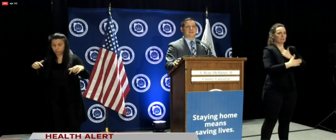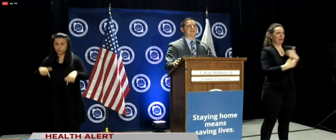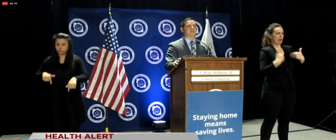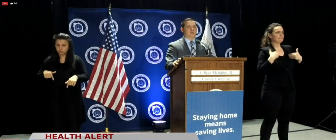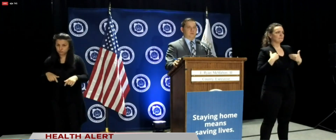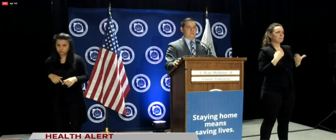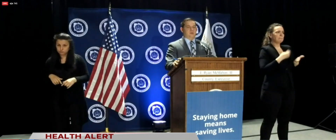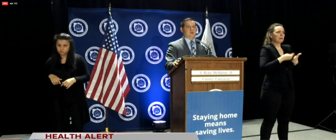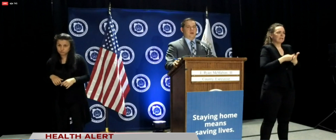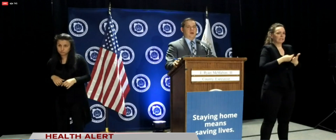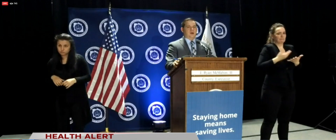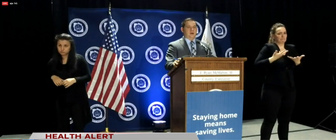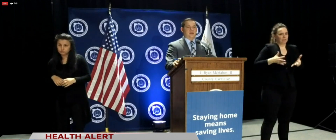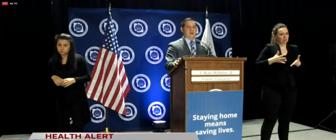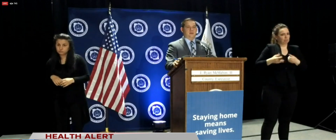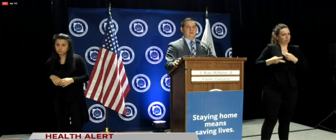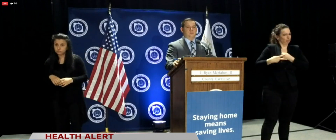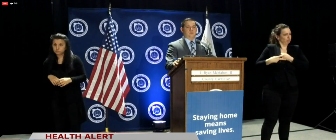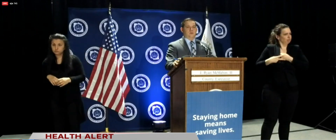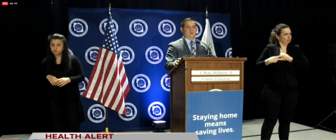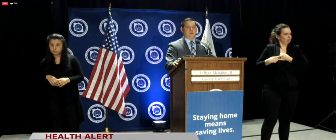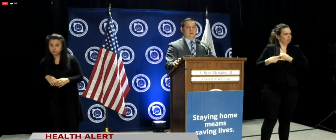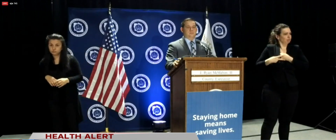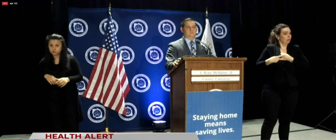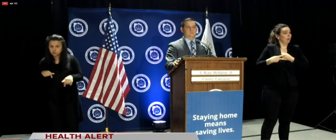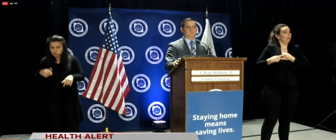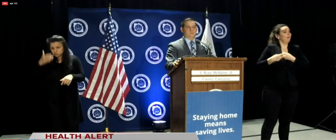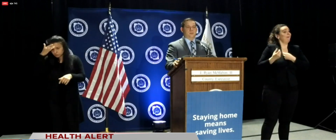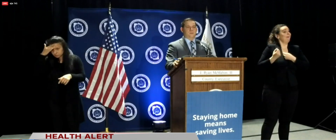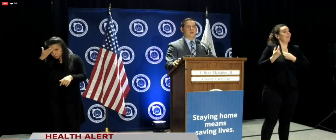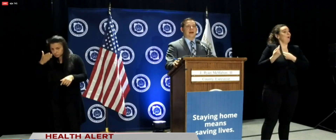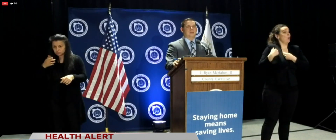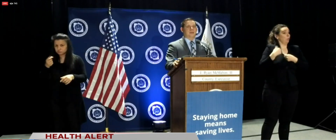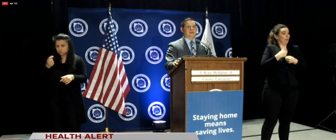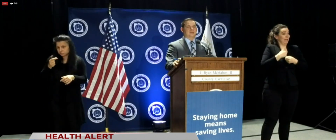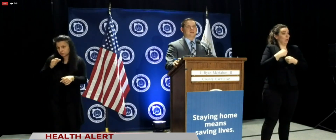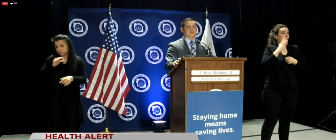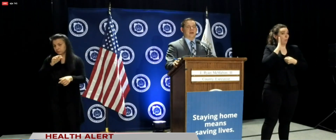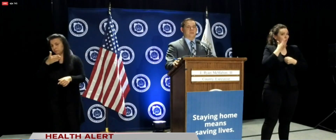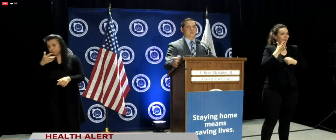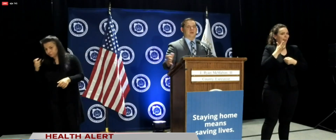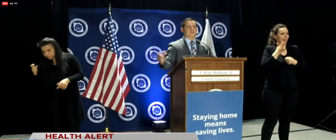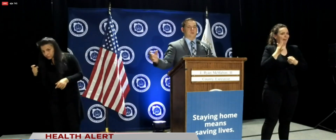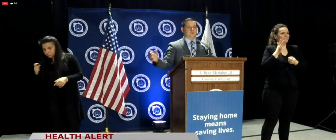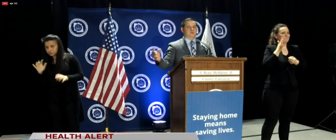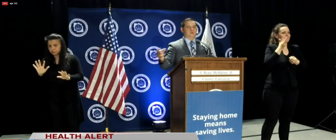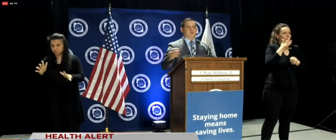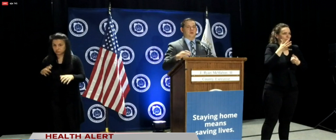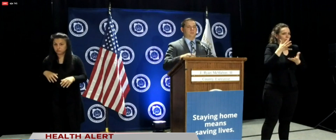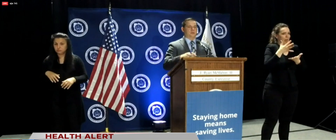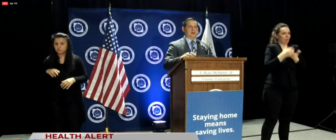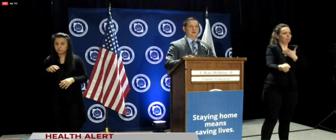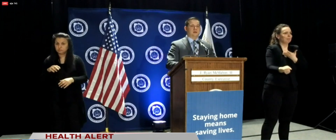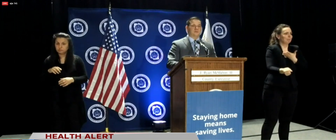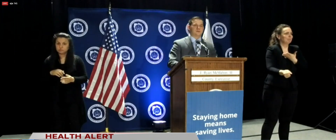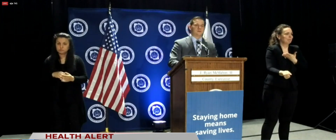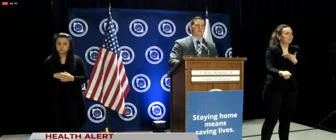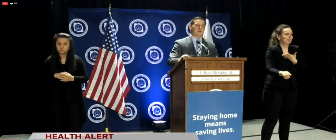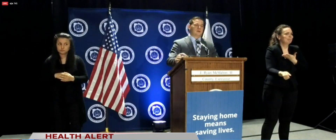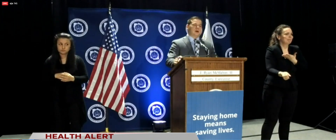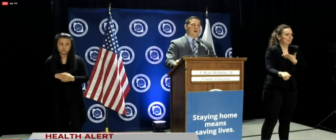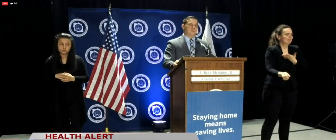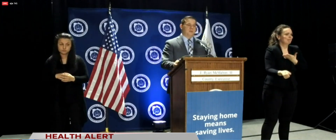be in December, and we would a lot of bad things would have to happen. We'd have to be closer to a $100 million